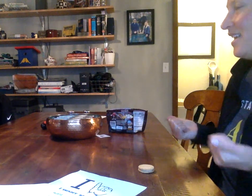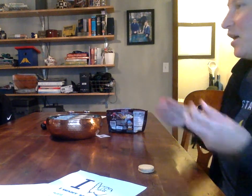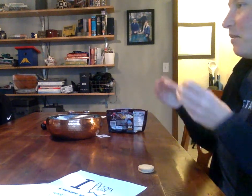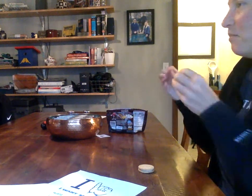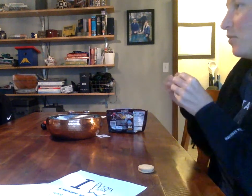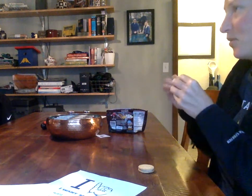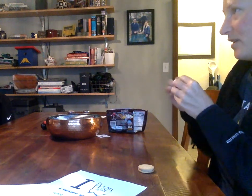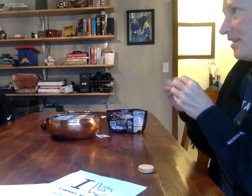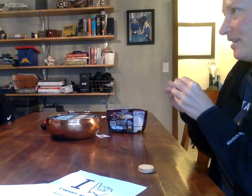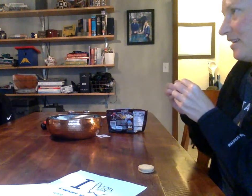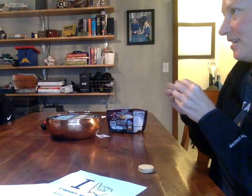more.